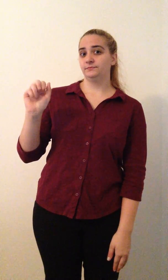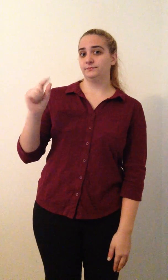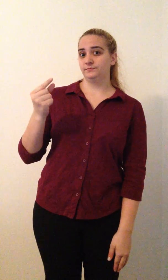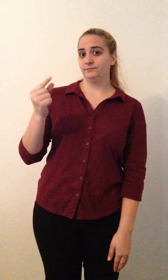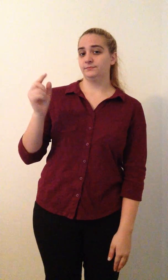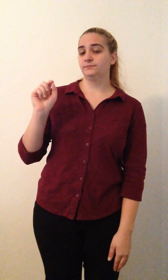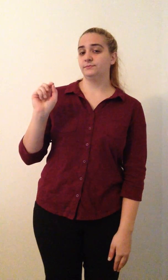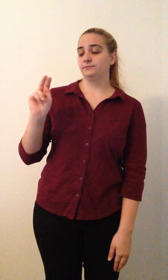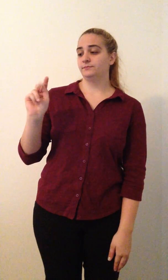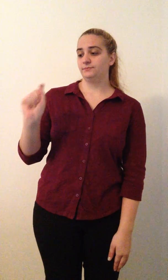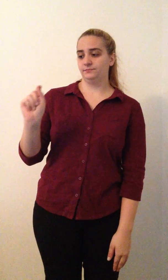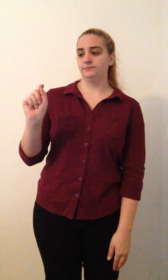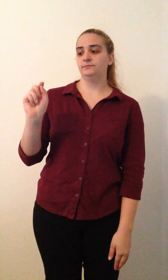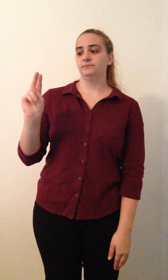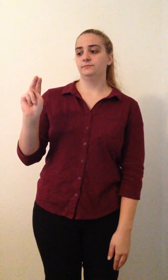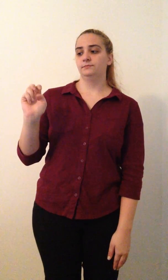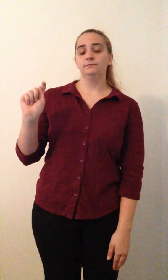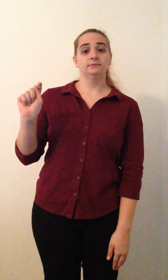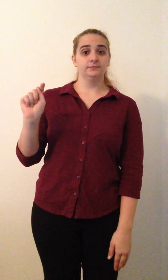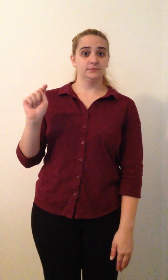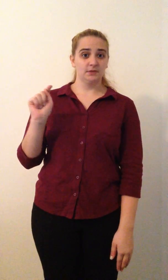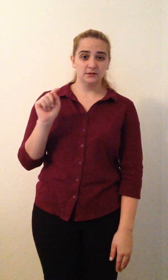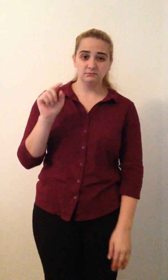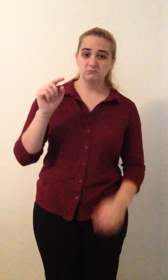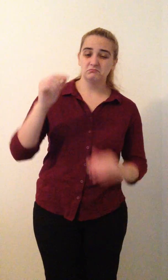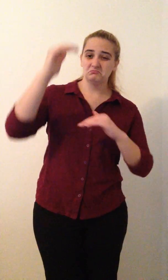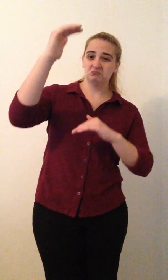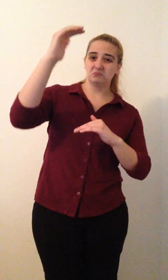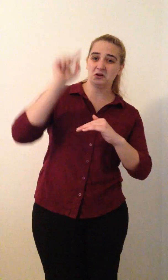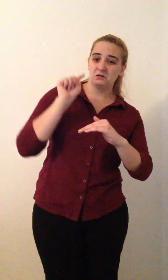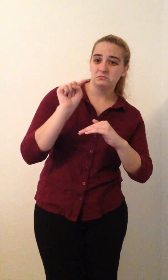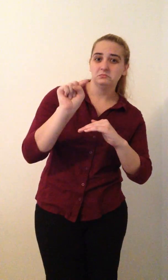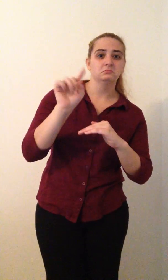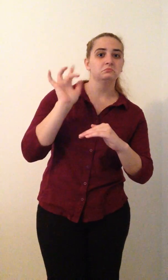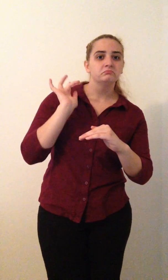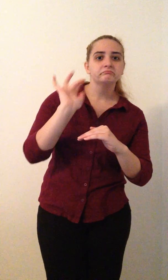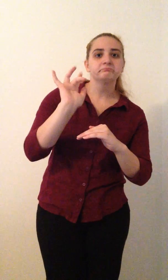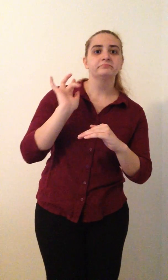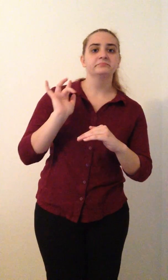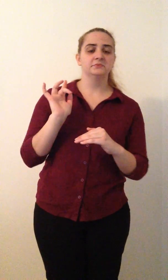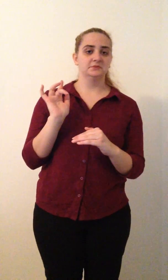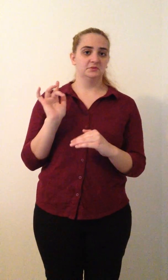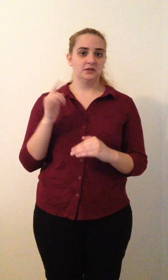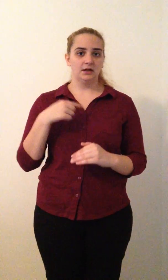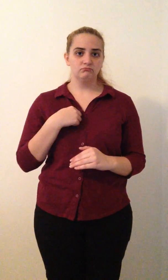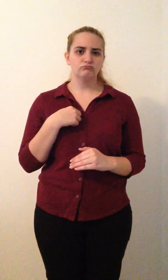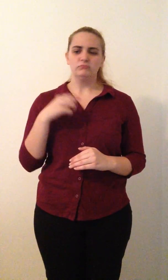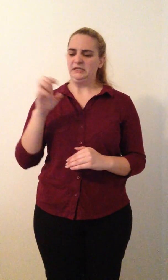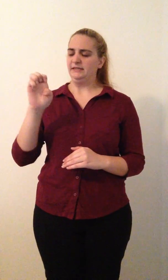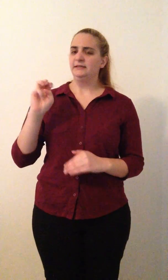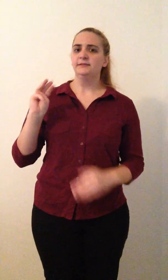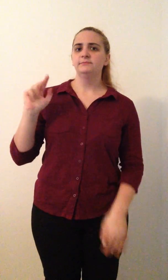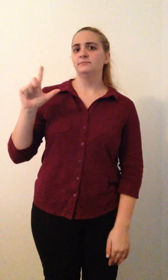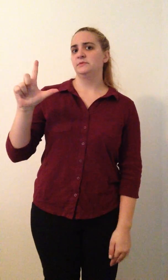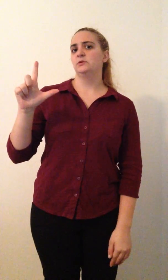and you can sign up there. I do email coaching, I do Skype coaching, and sign up for whatever works best for you. If